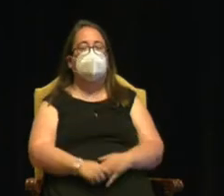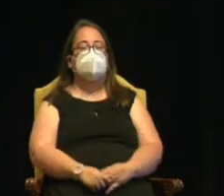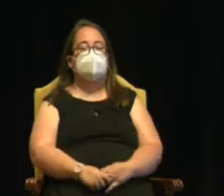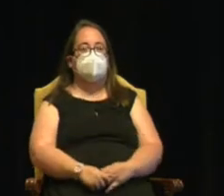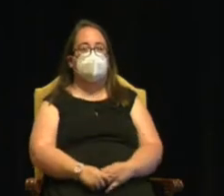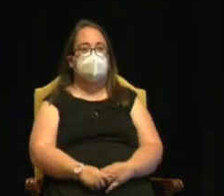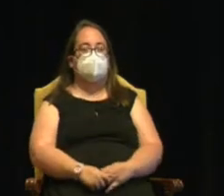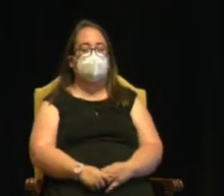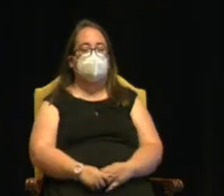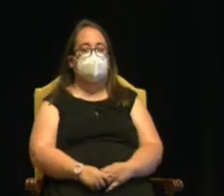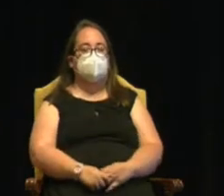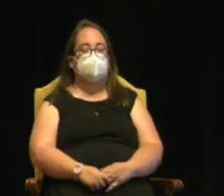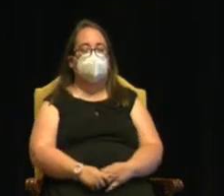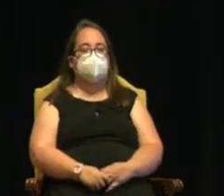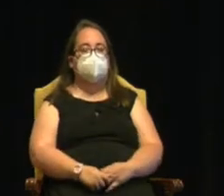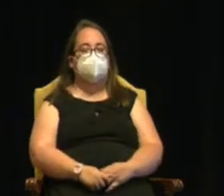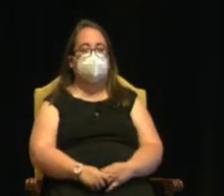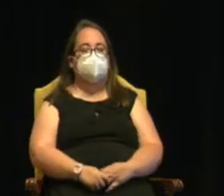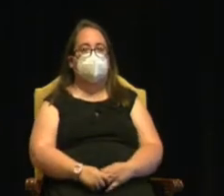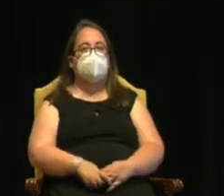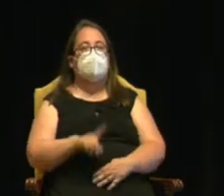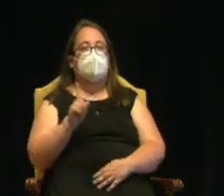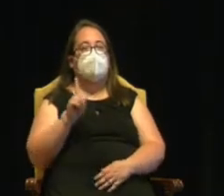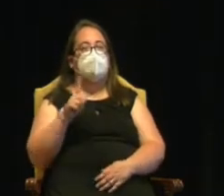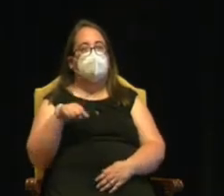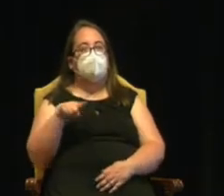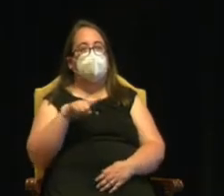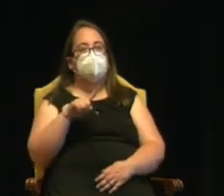most needed allies and support,